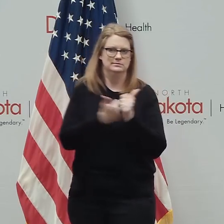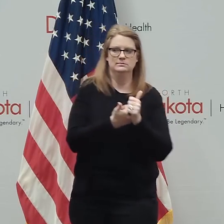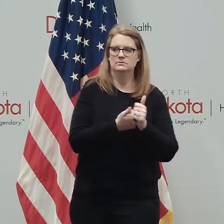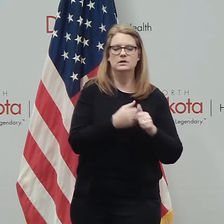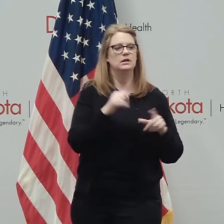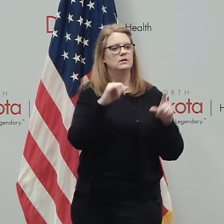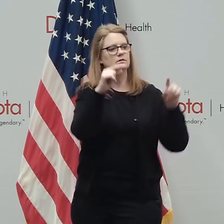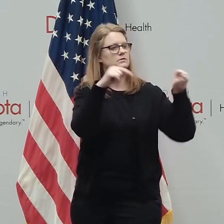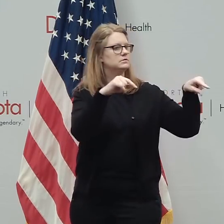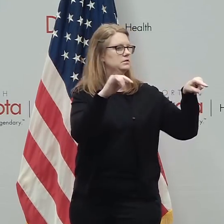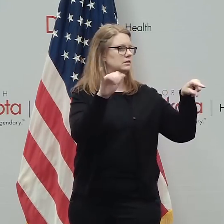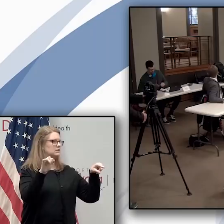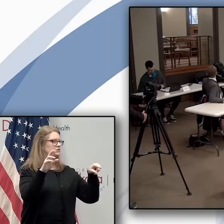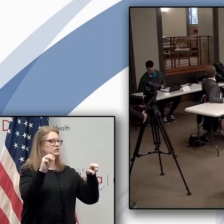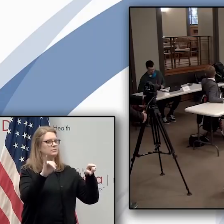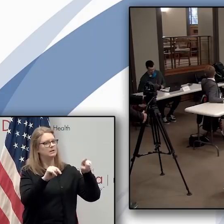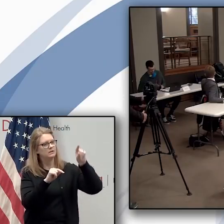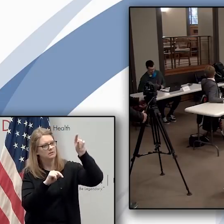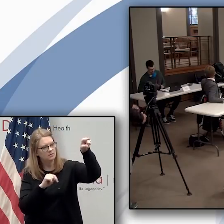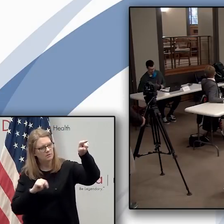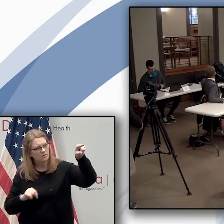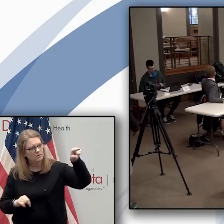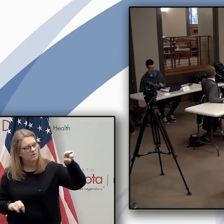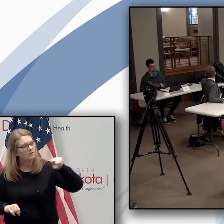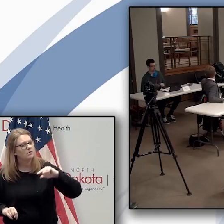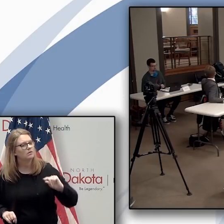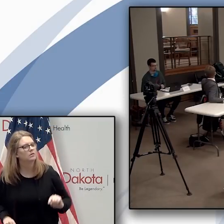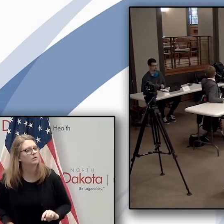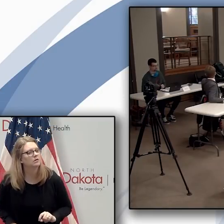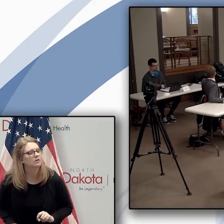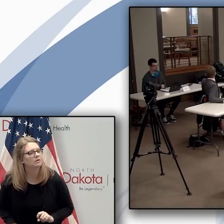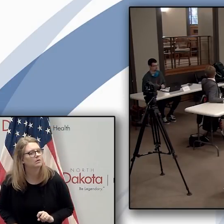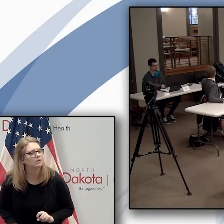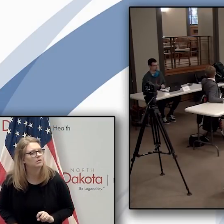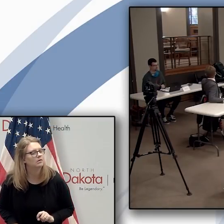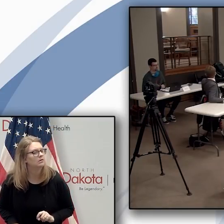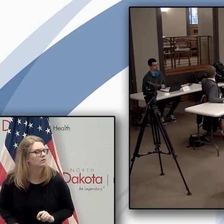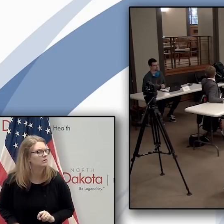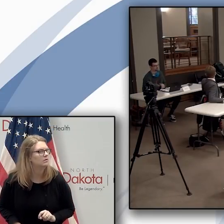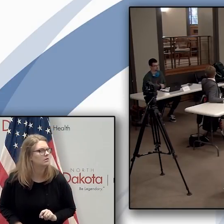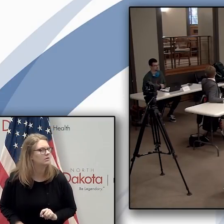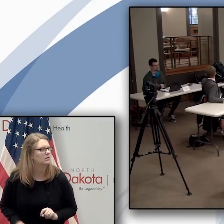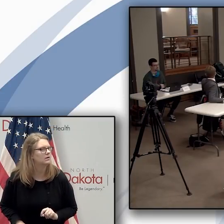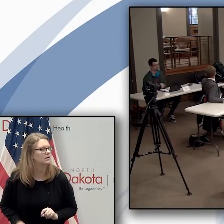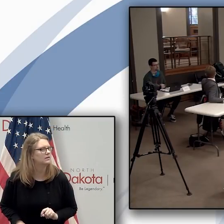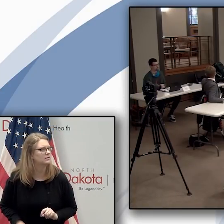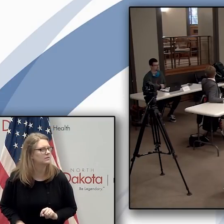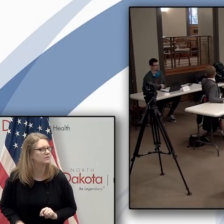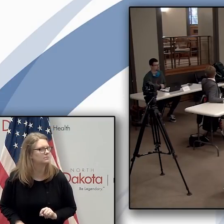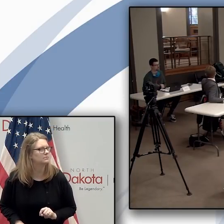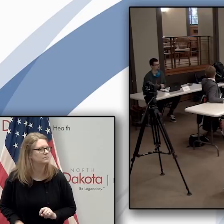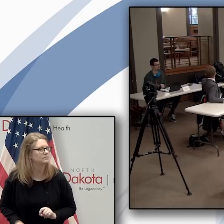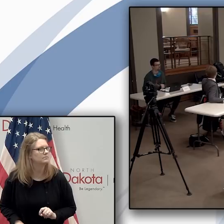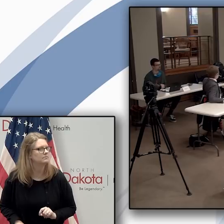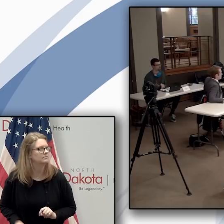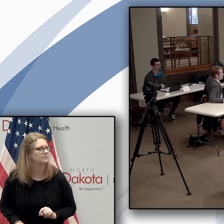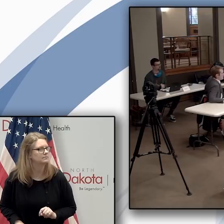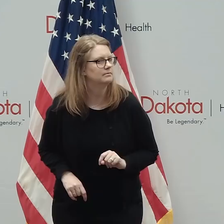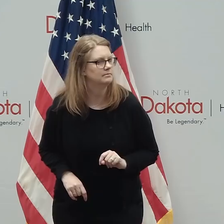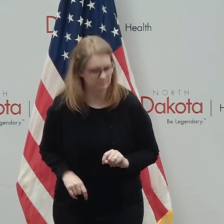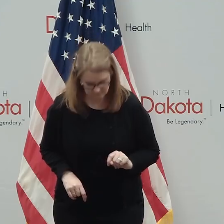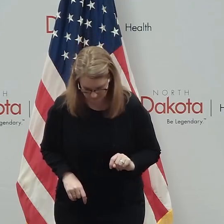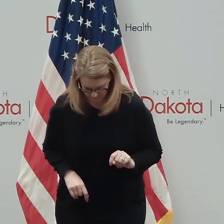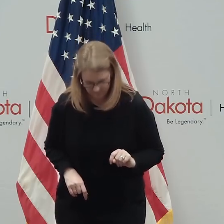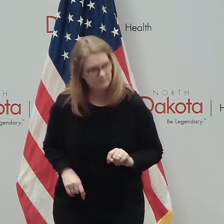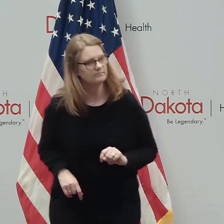and then we'll go online again. I'm just wondering when the issue with the well plates arose in the first place. When did that